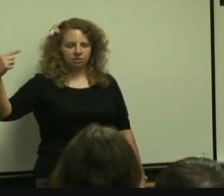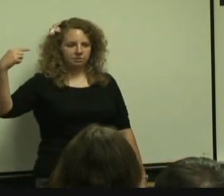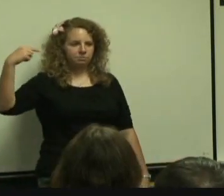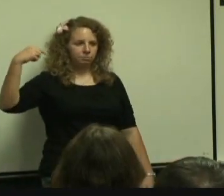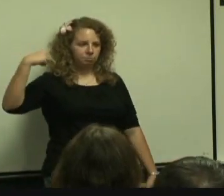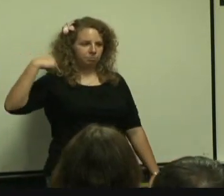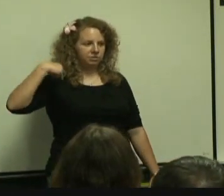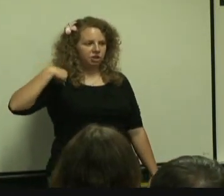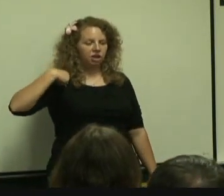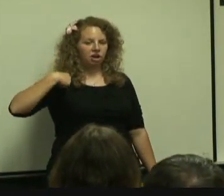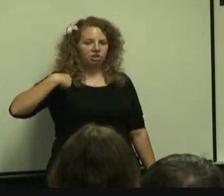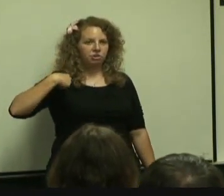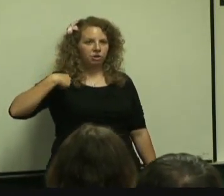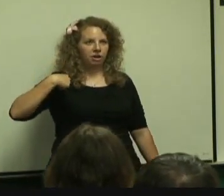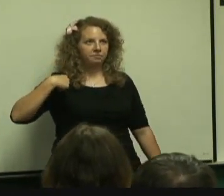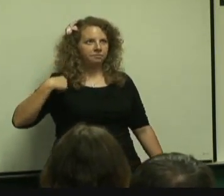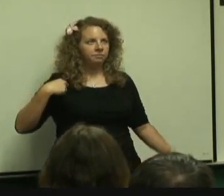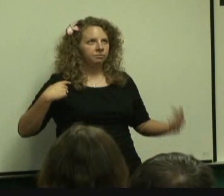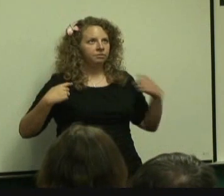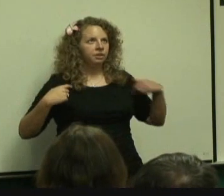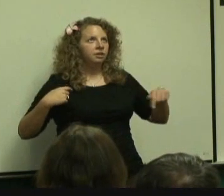going to start on your,